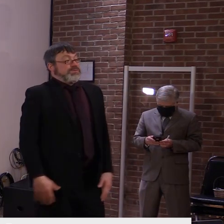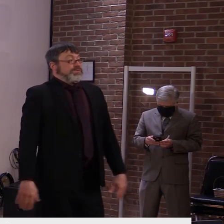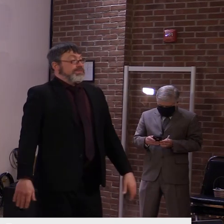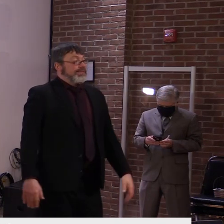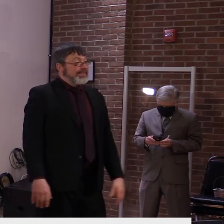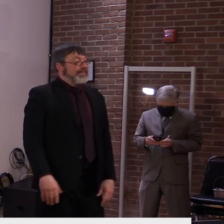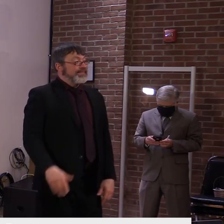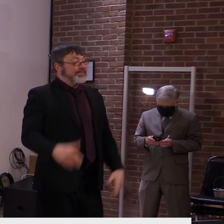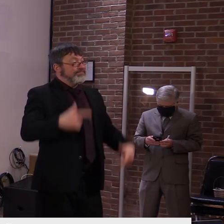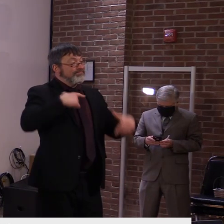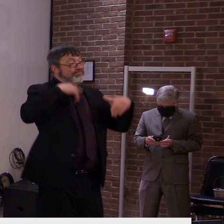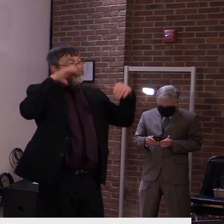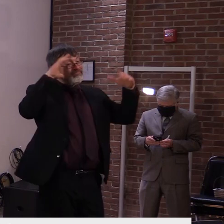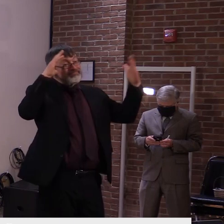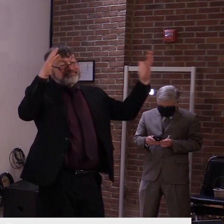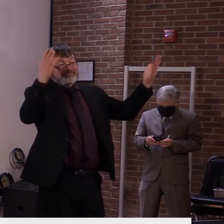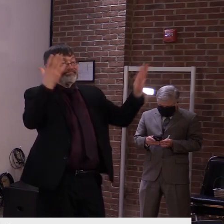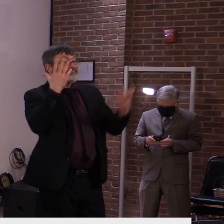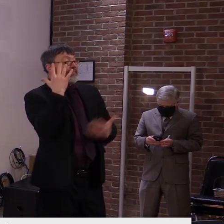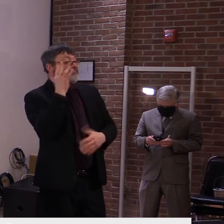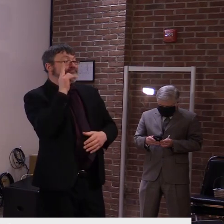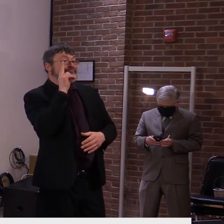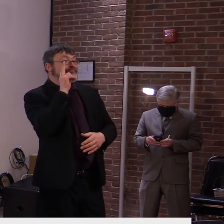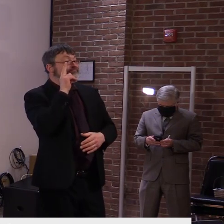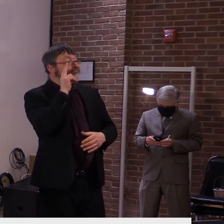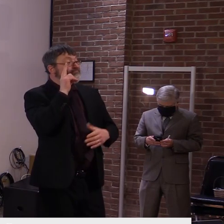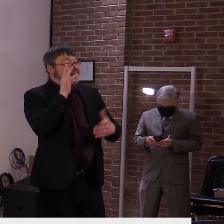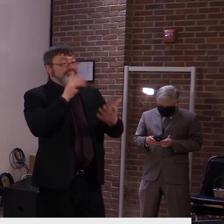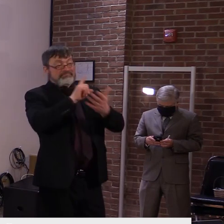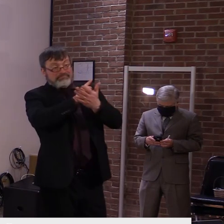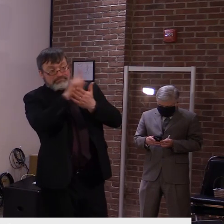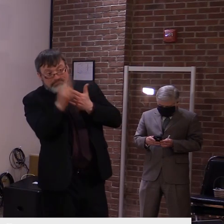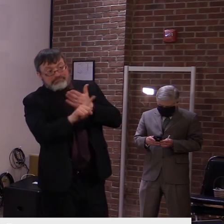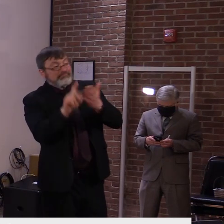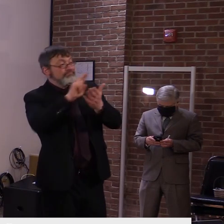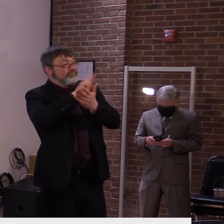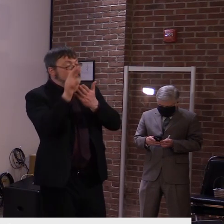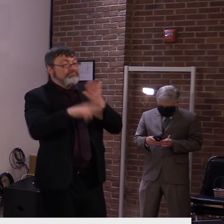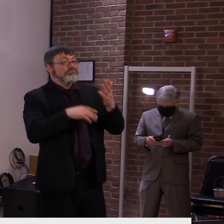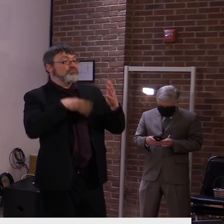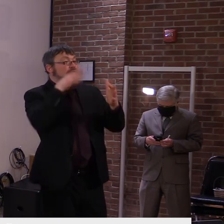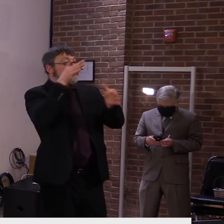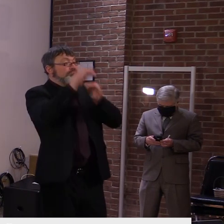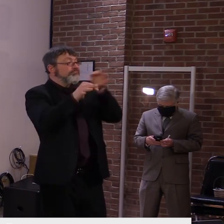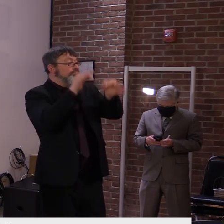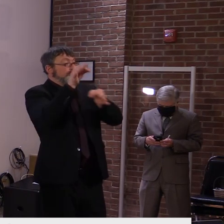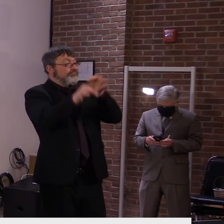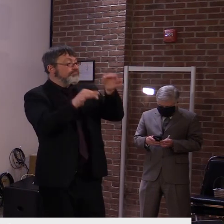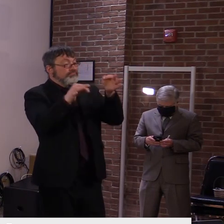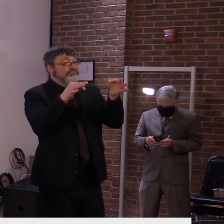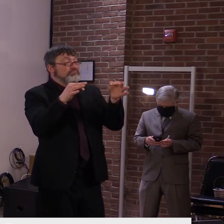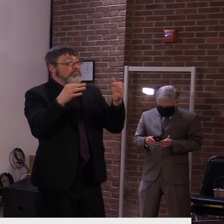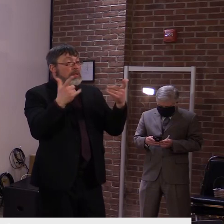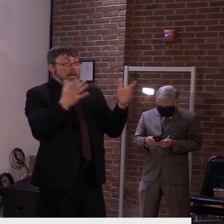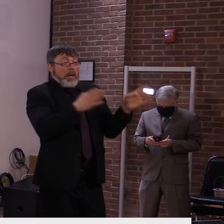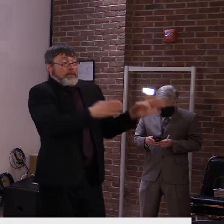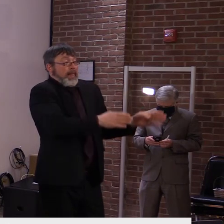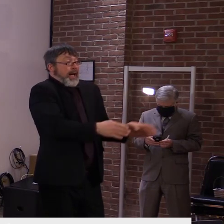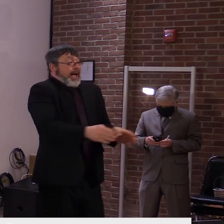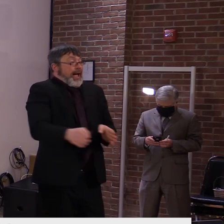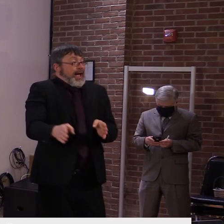weeks and be able to describe what our plan is as we work our way out of